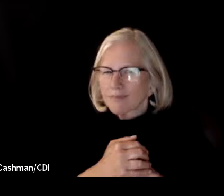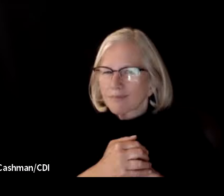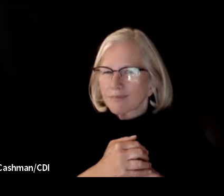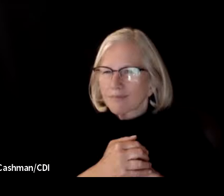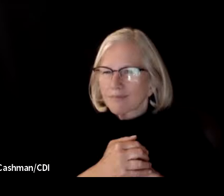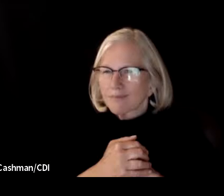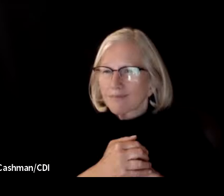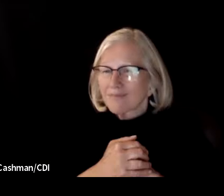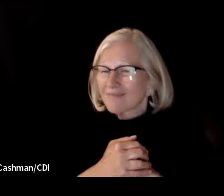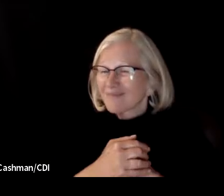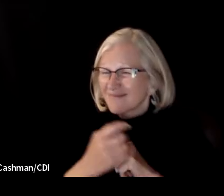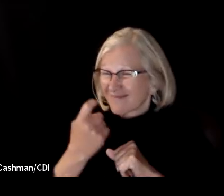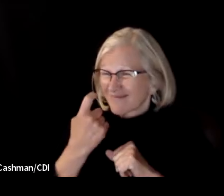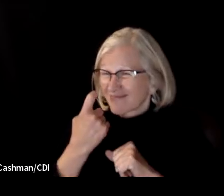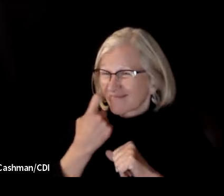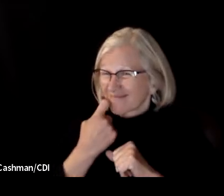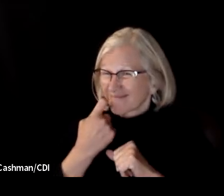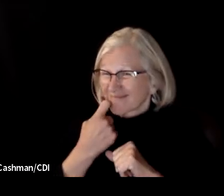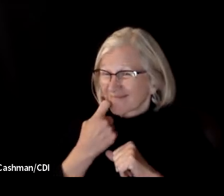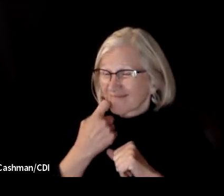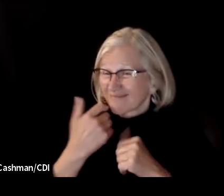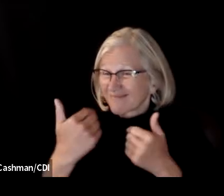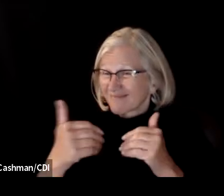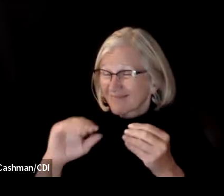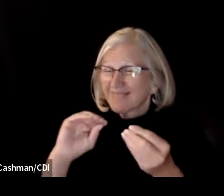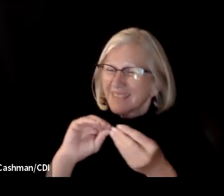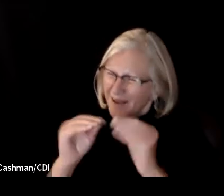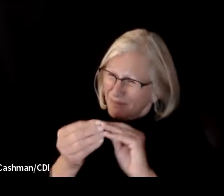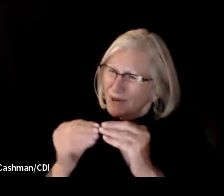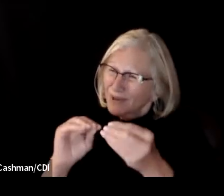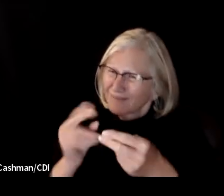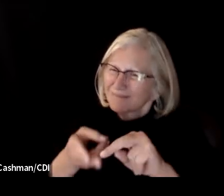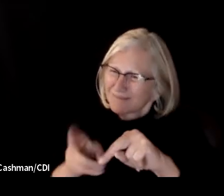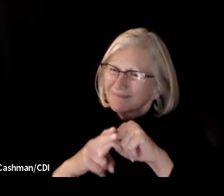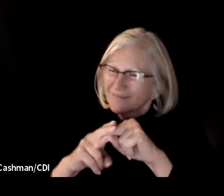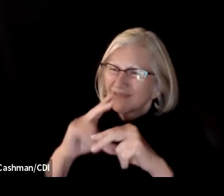and significant surge in cases due to Delta